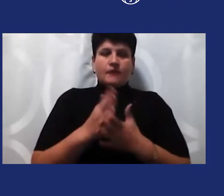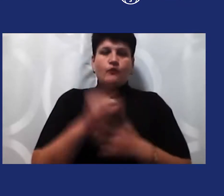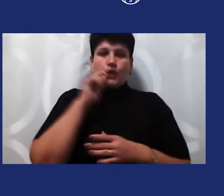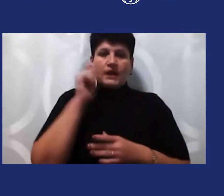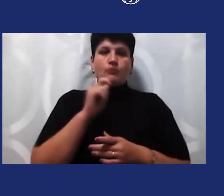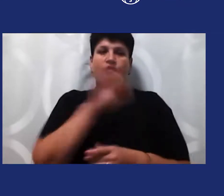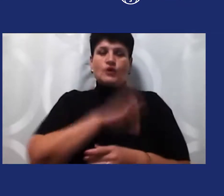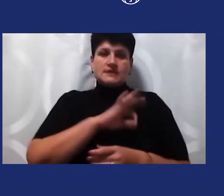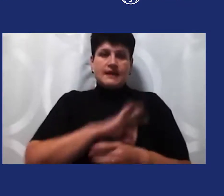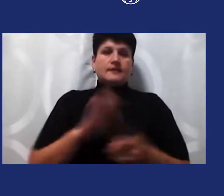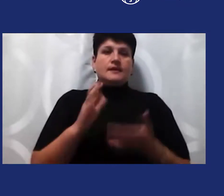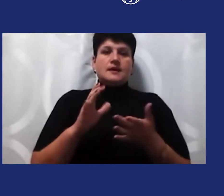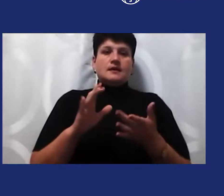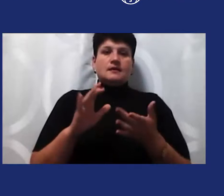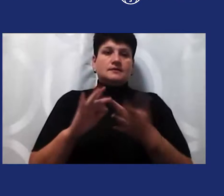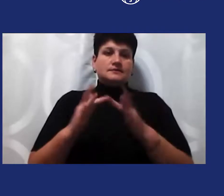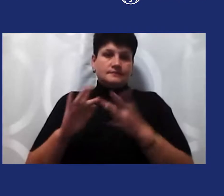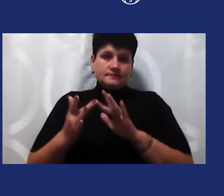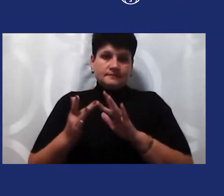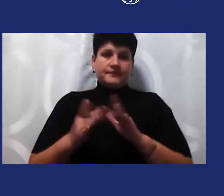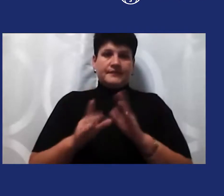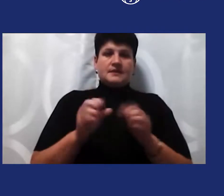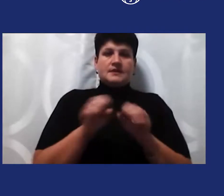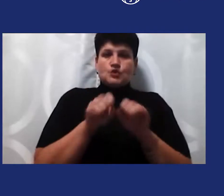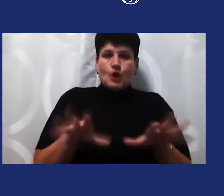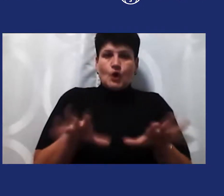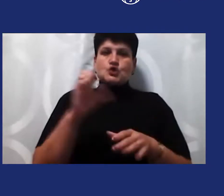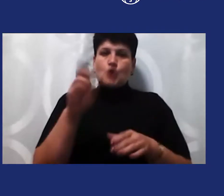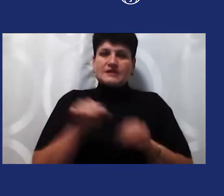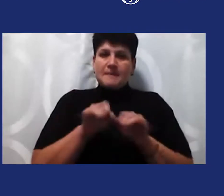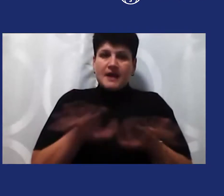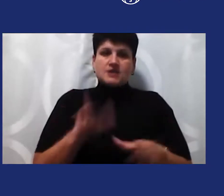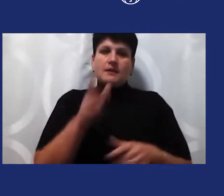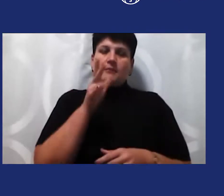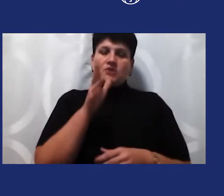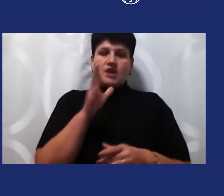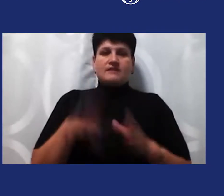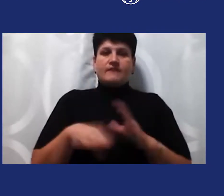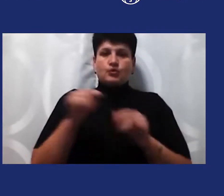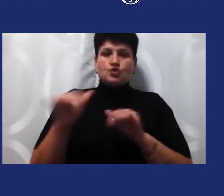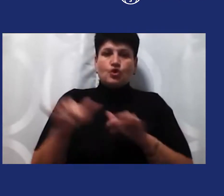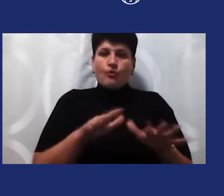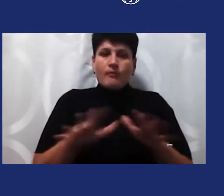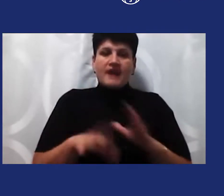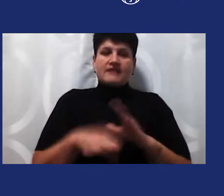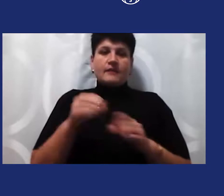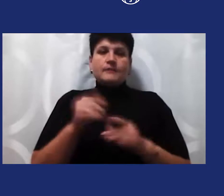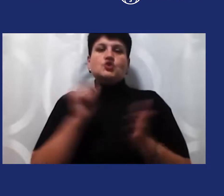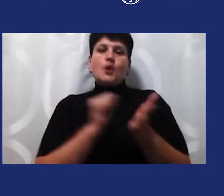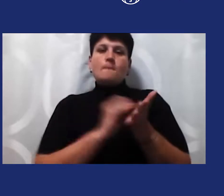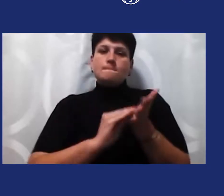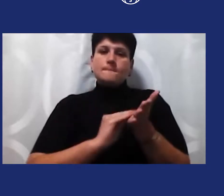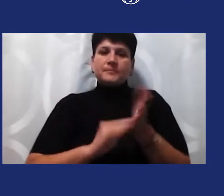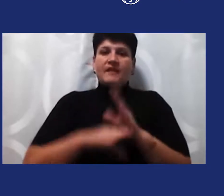created over the election process. And I would like to discuss with our